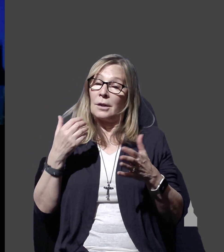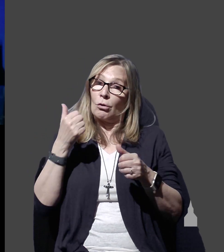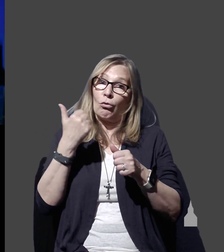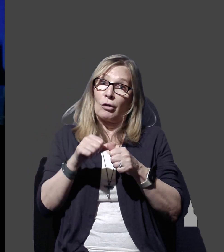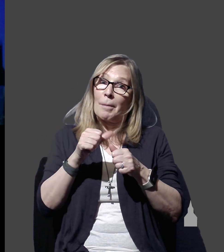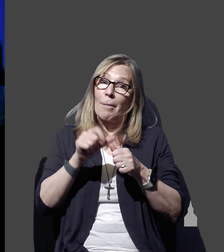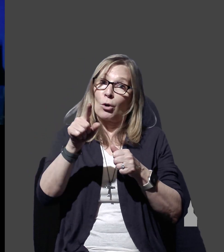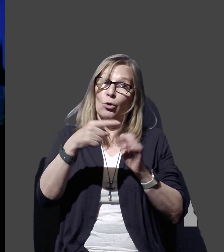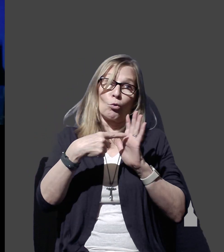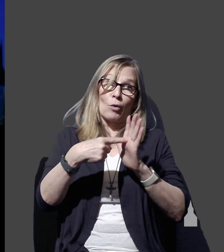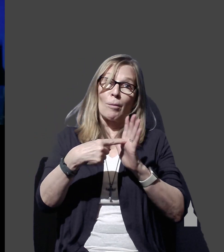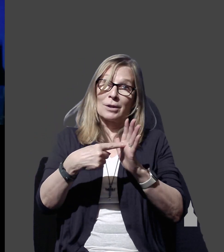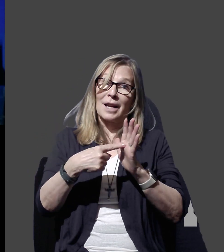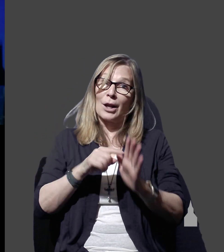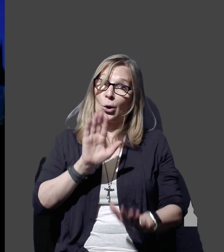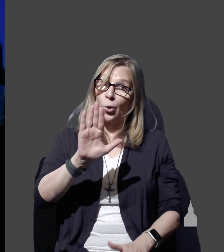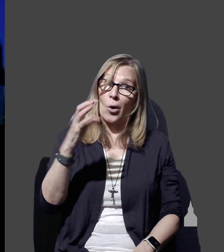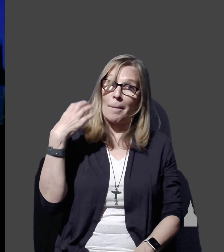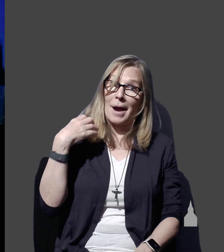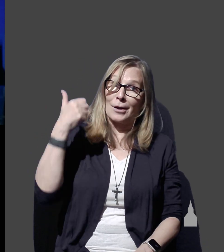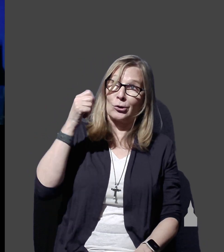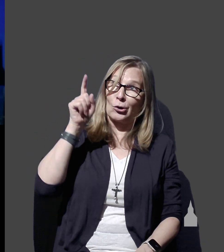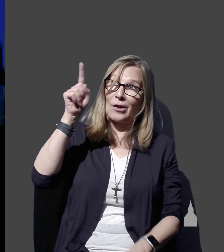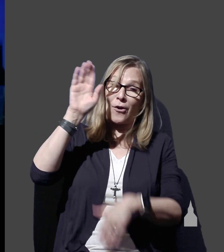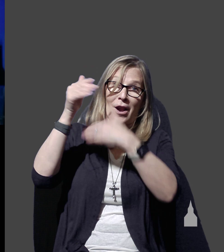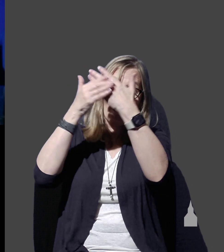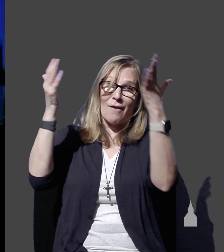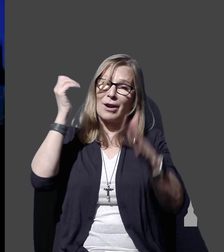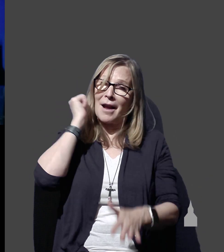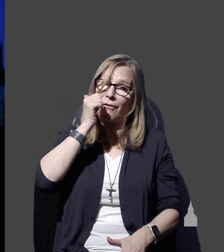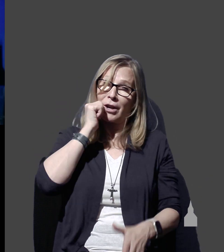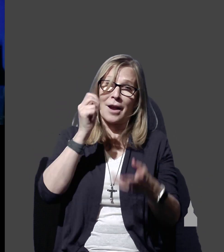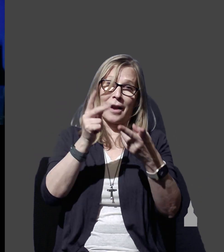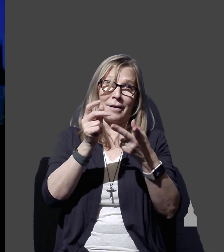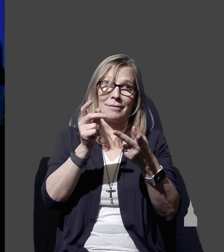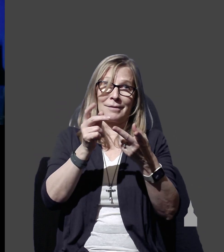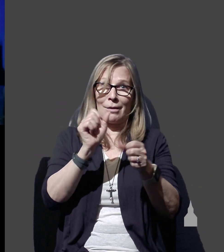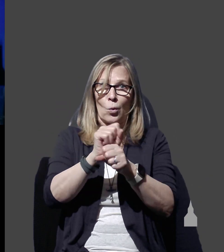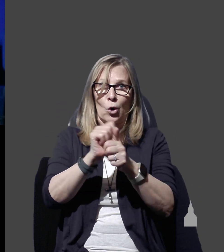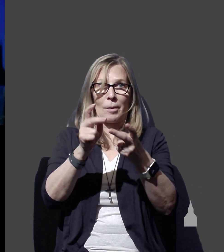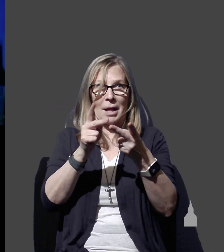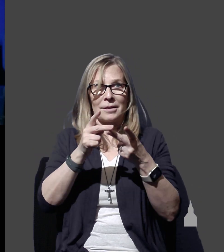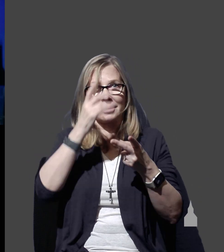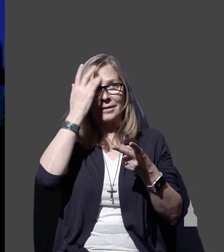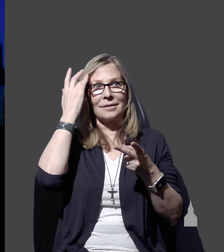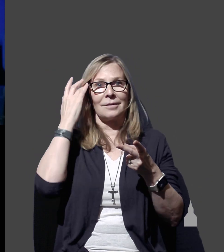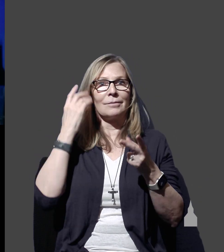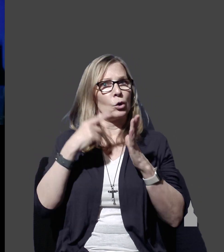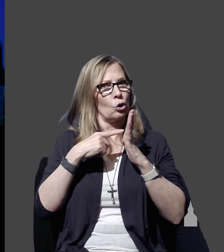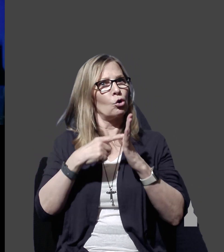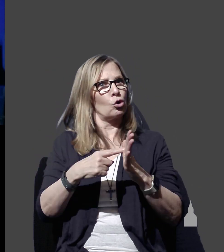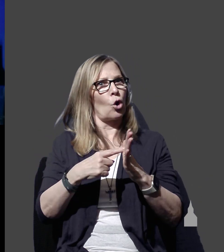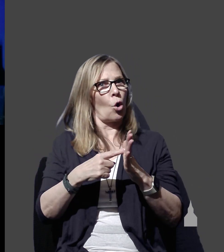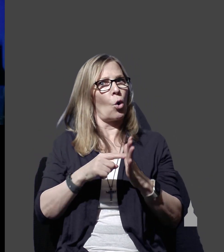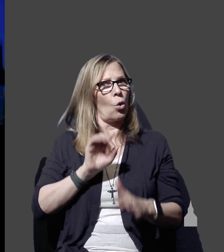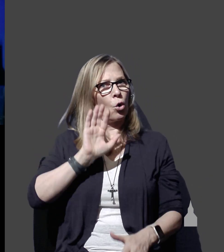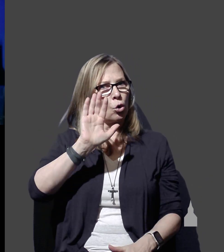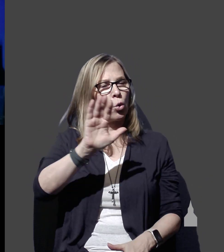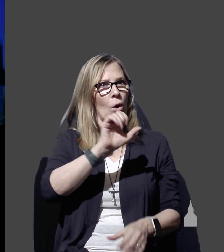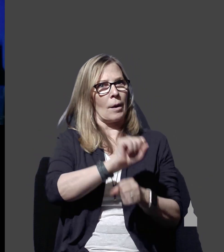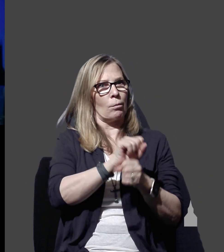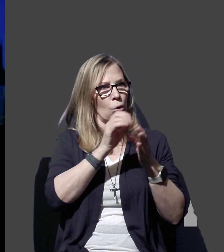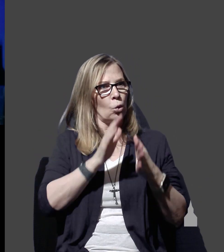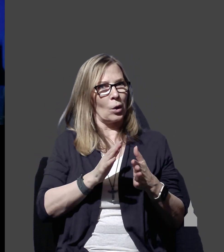remember that you're representing your master in heaven every day in the workplace. Show your employees his character and